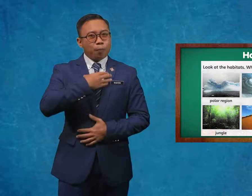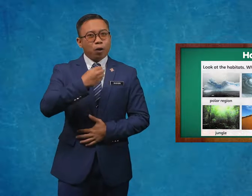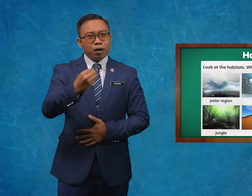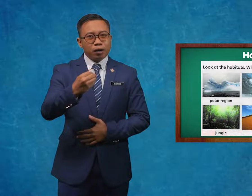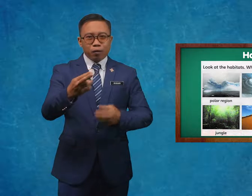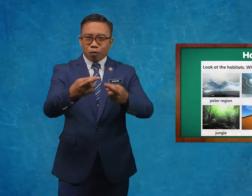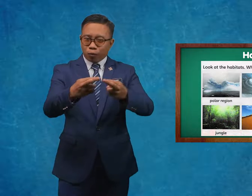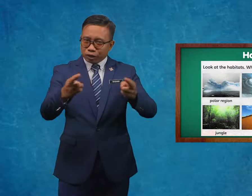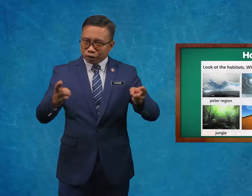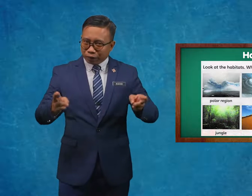Polar region,